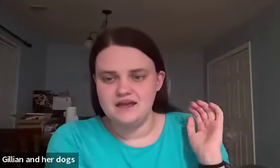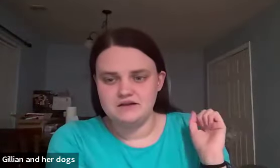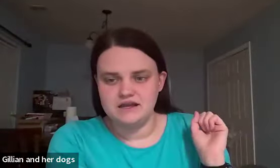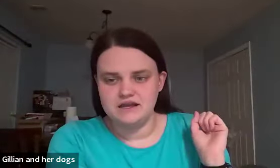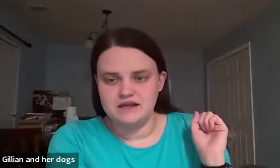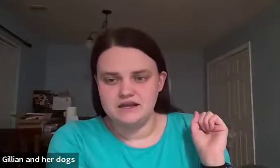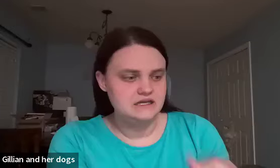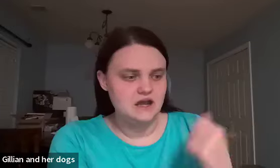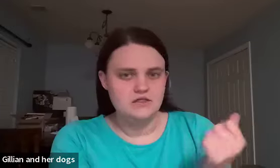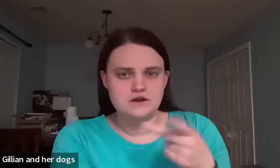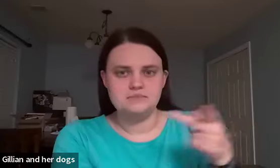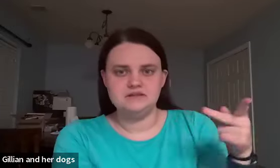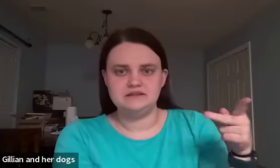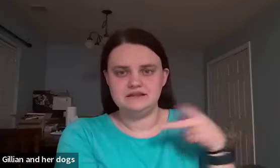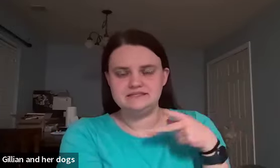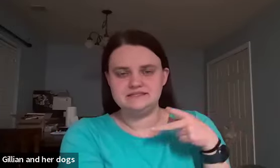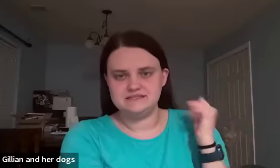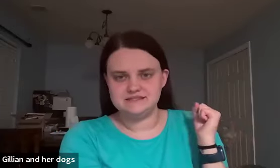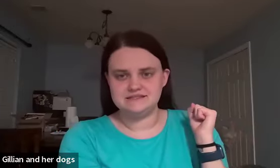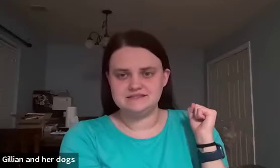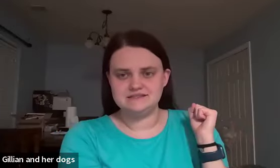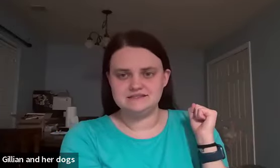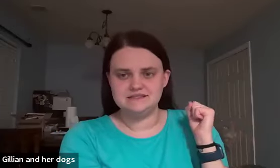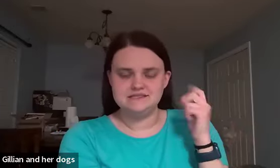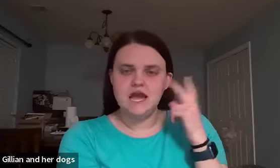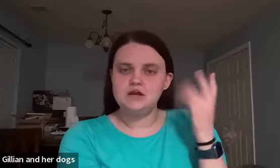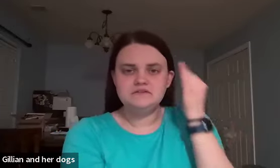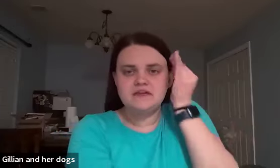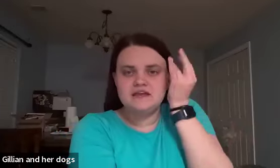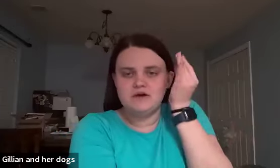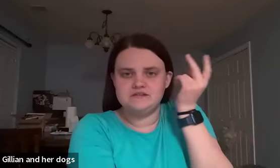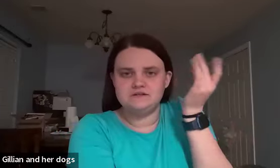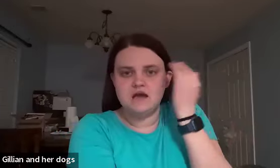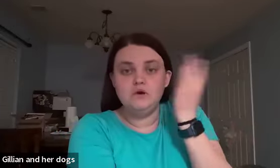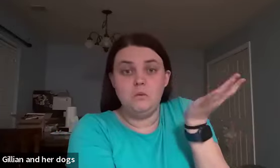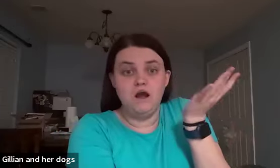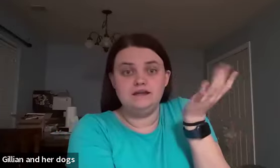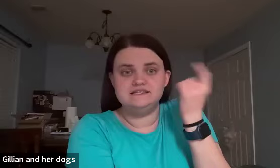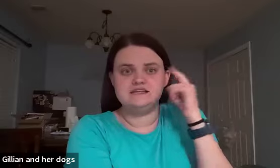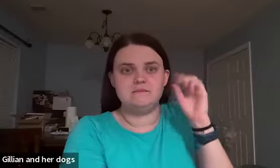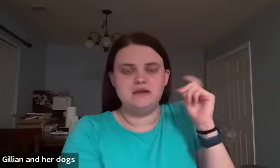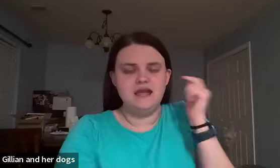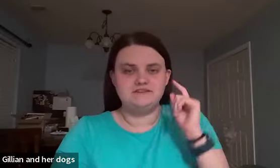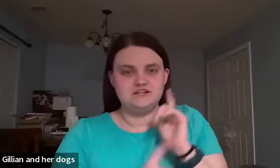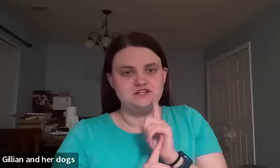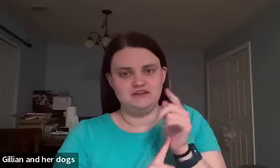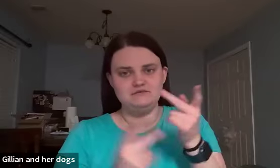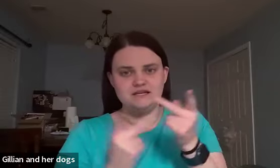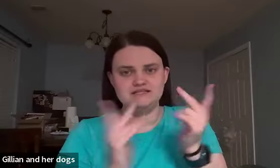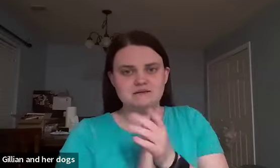All right. Any other places? See, I don't think about these places. I don't know why it is. Is like the minute I have to actually think of places,